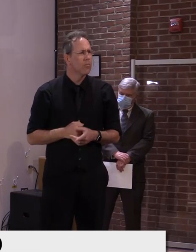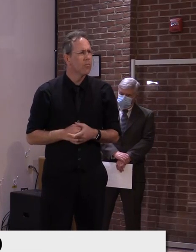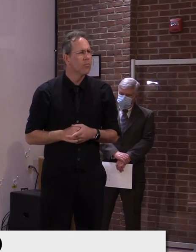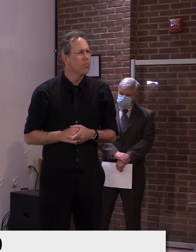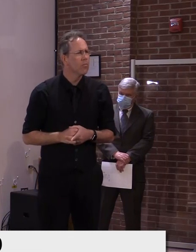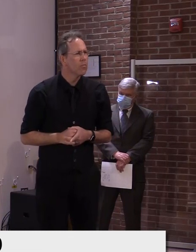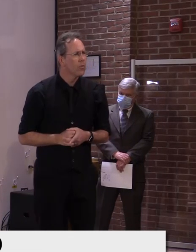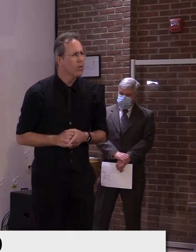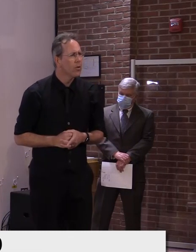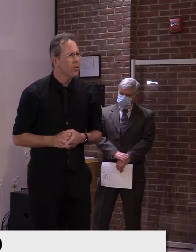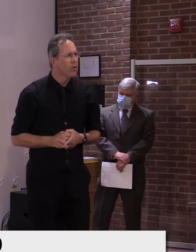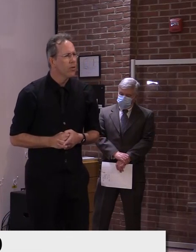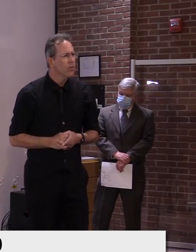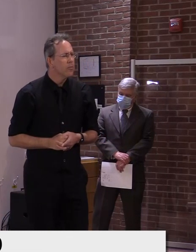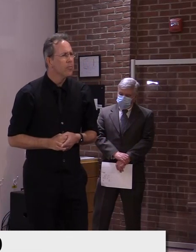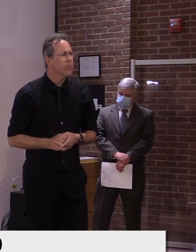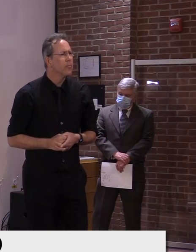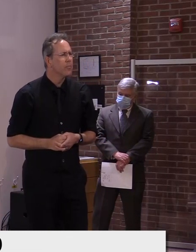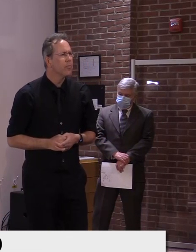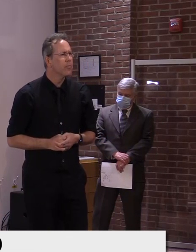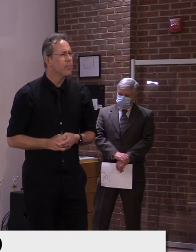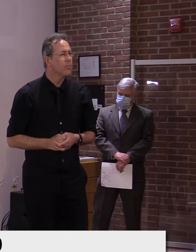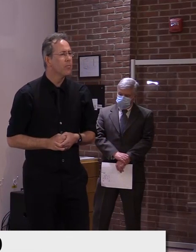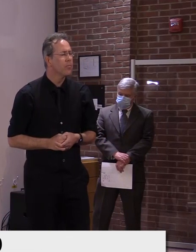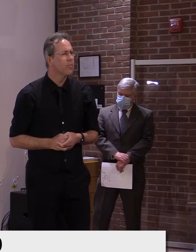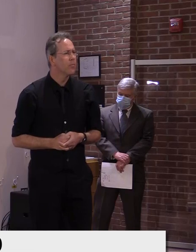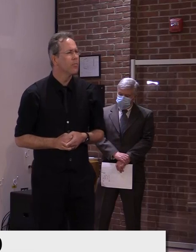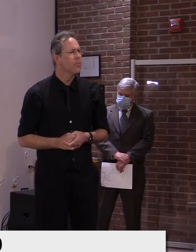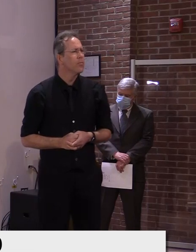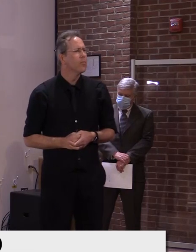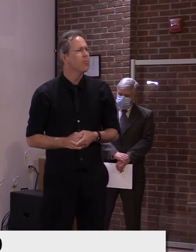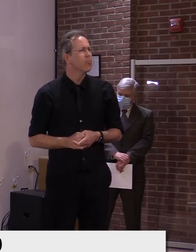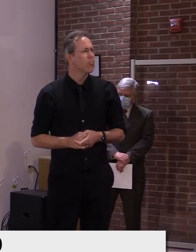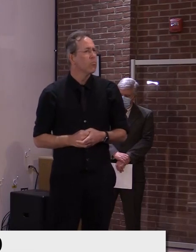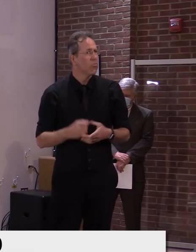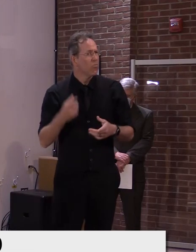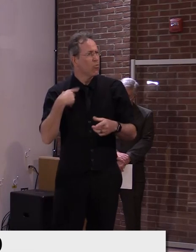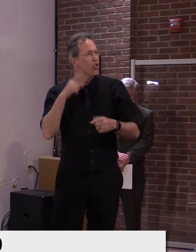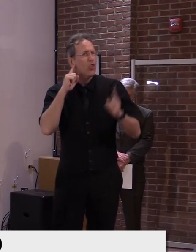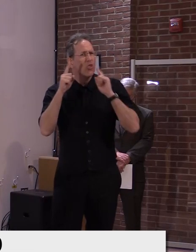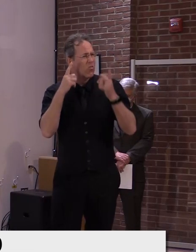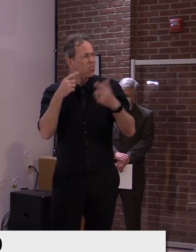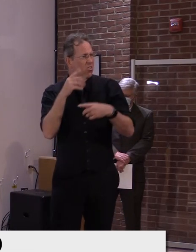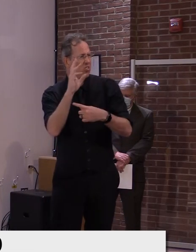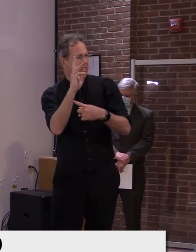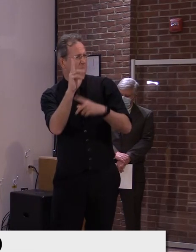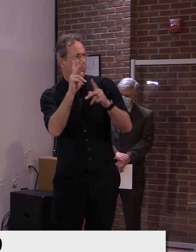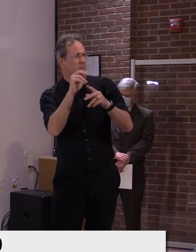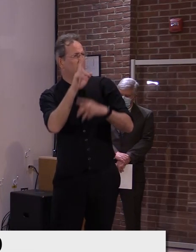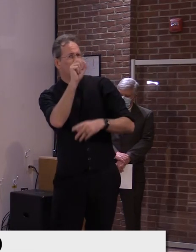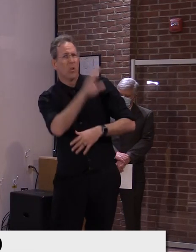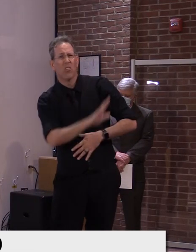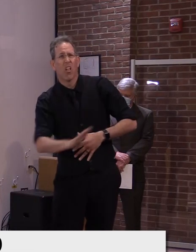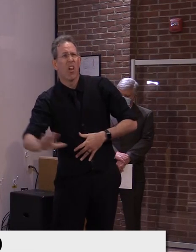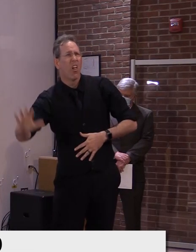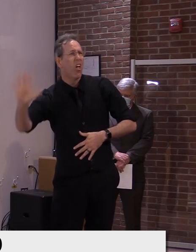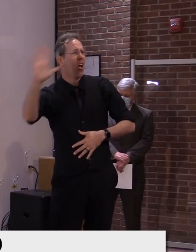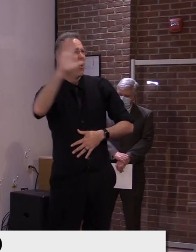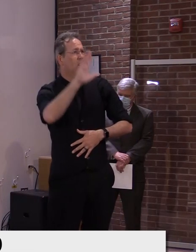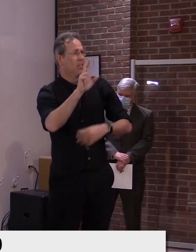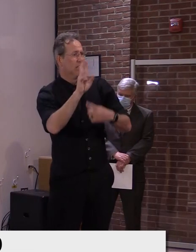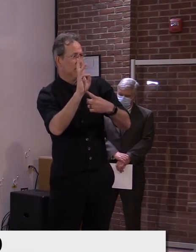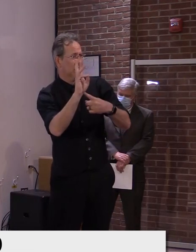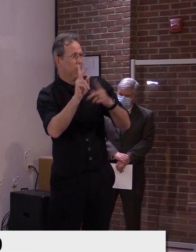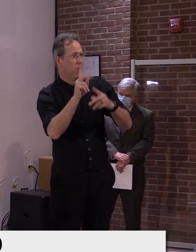blood clots nationwide, kind of downplaying the number. But isn't it really that there's six